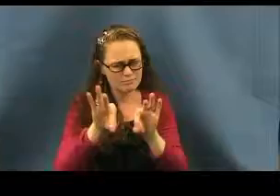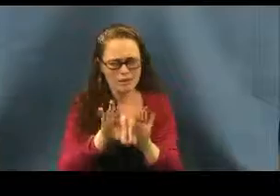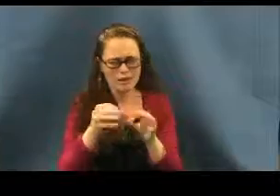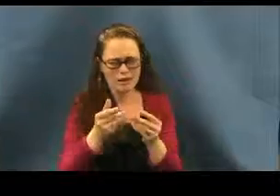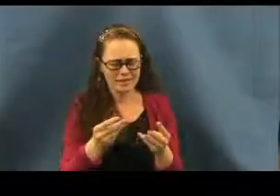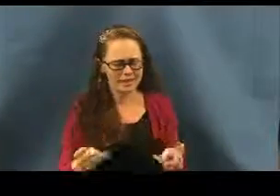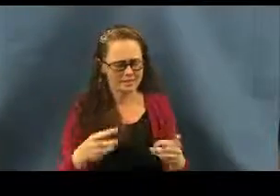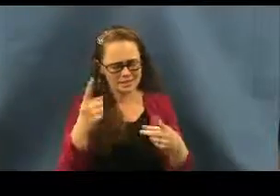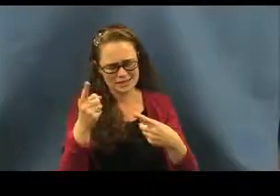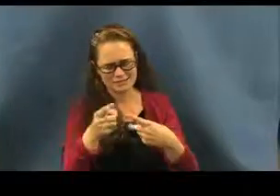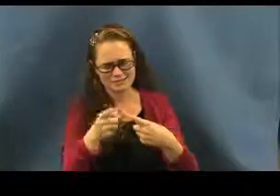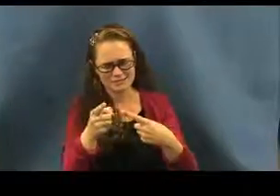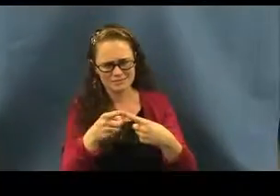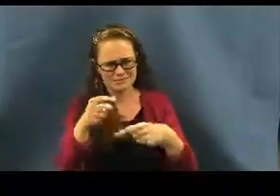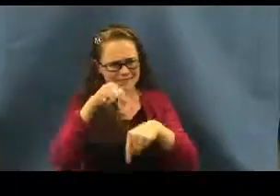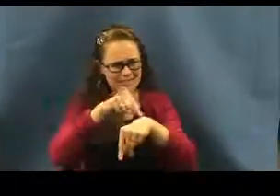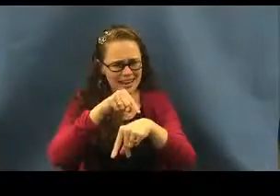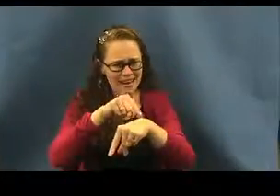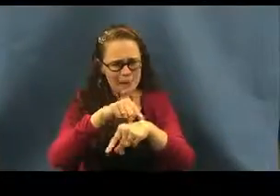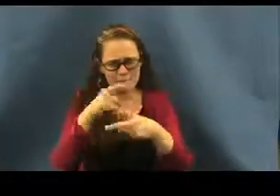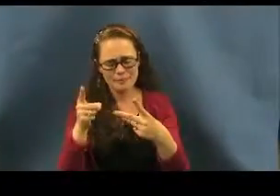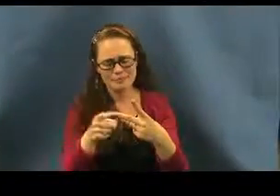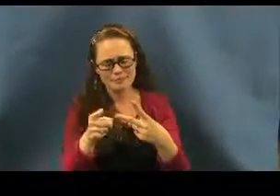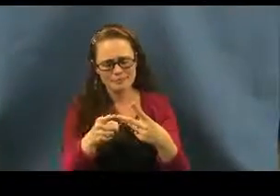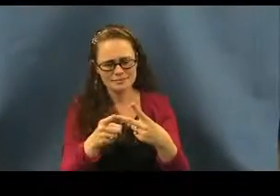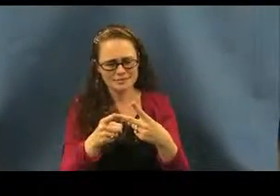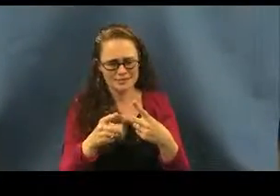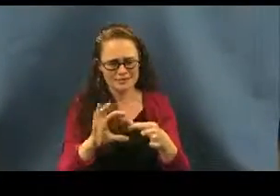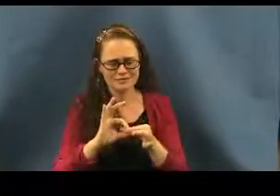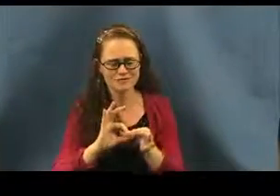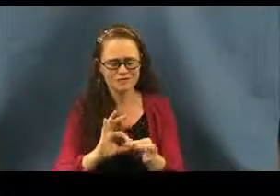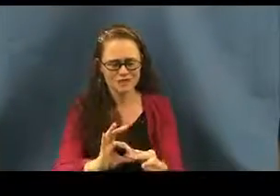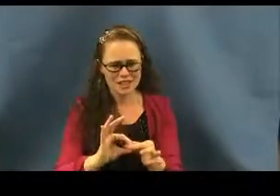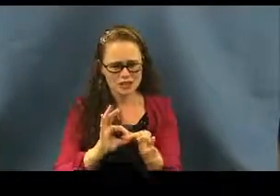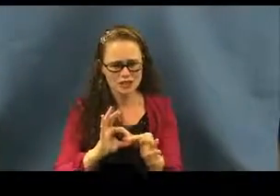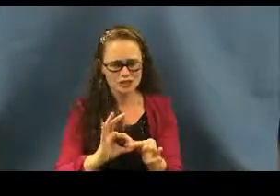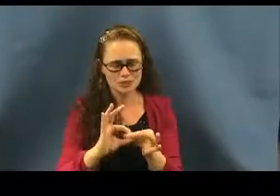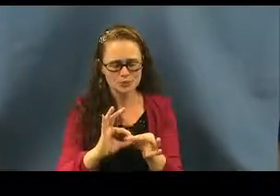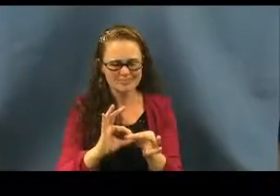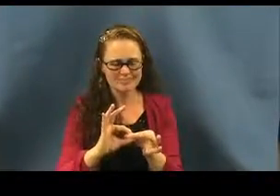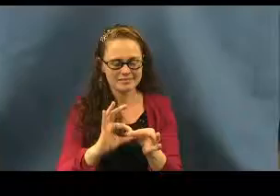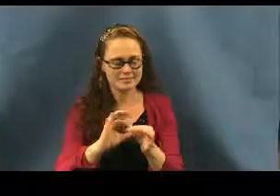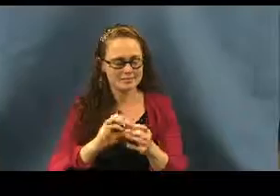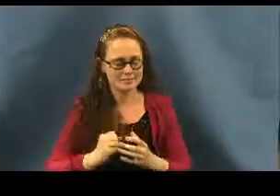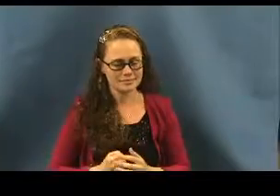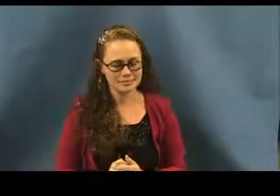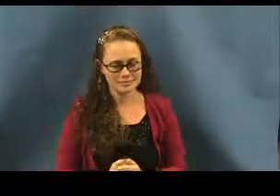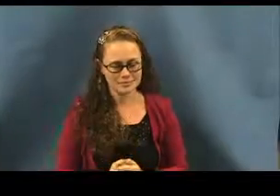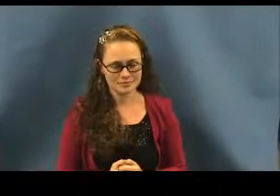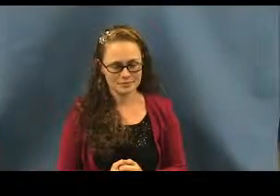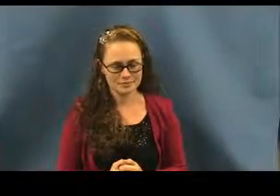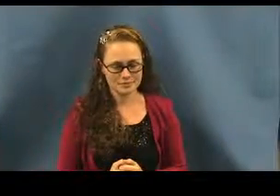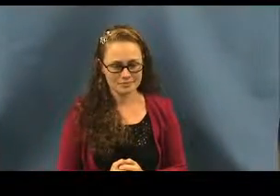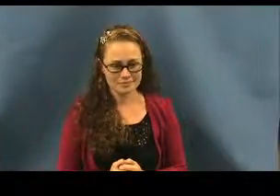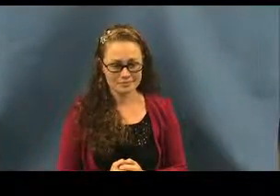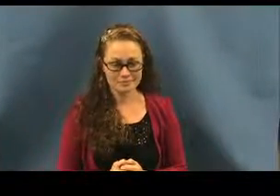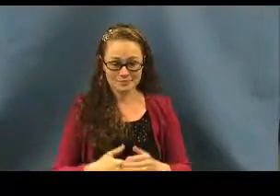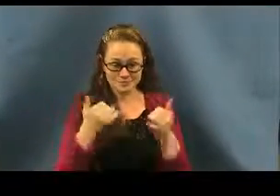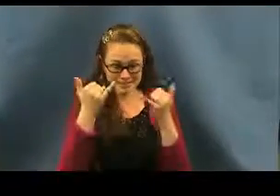increasing distractions, it's more important than ever to find ways to maintain perspective and remember that life is brief and